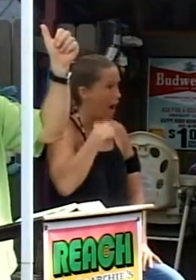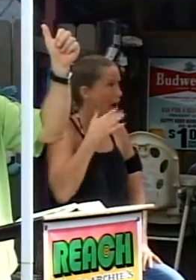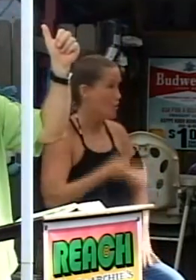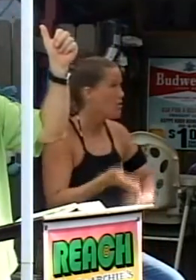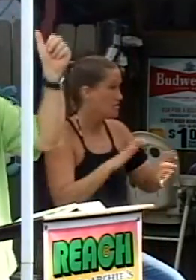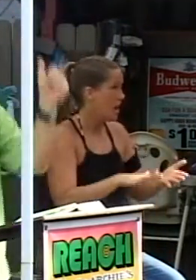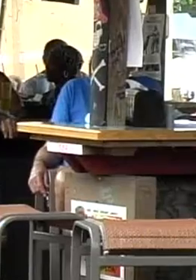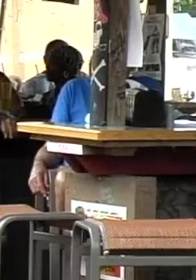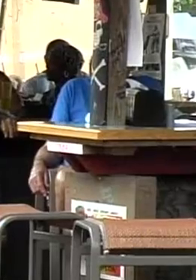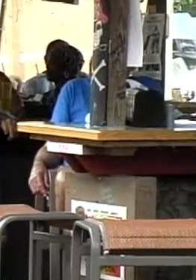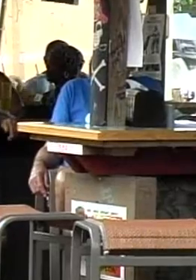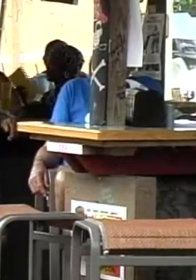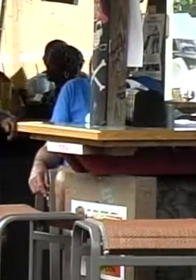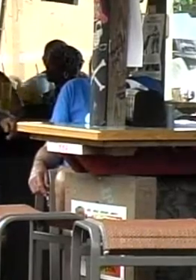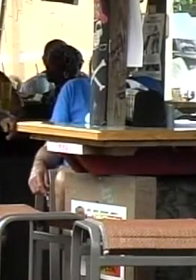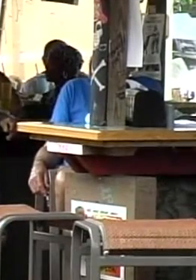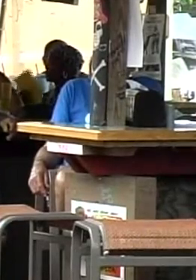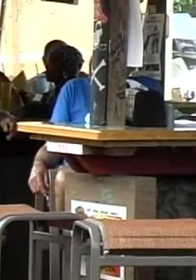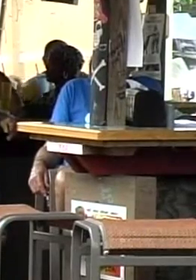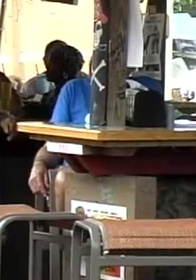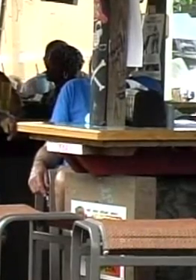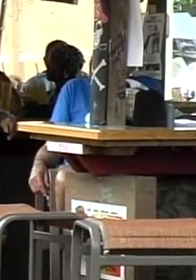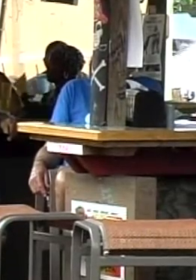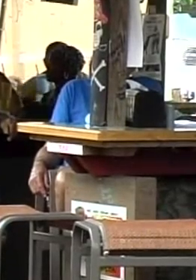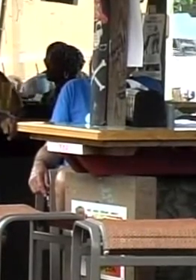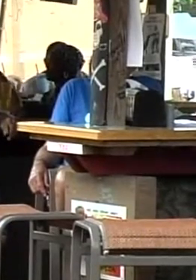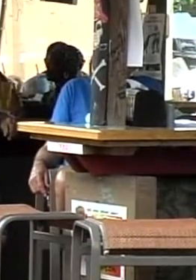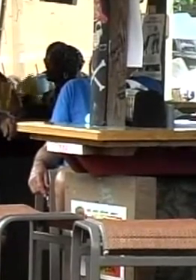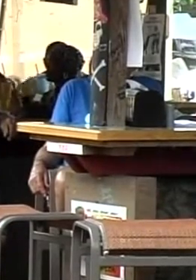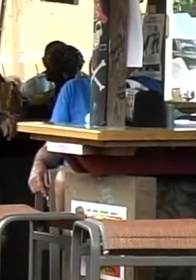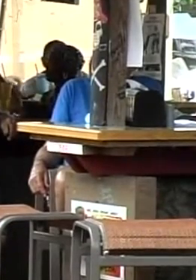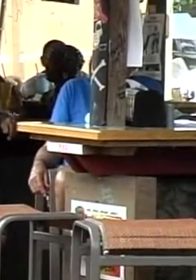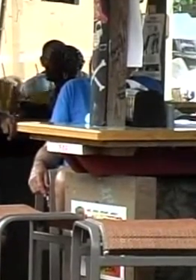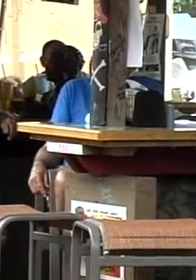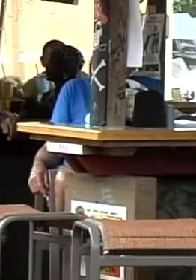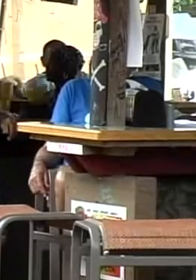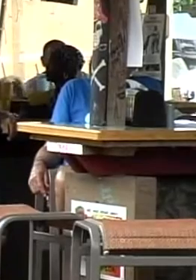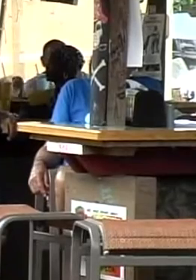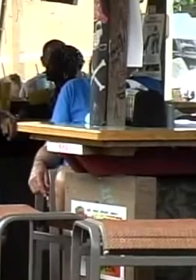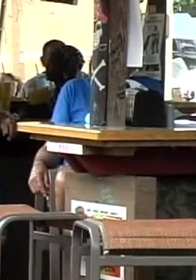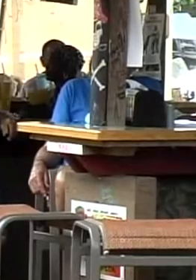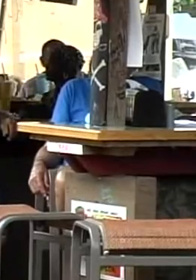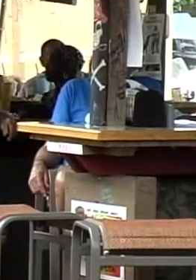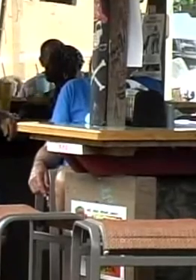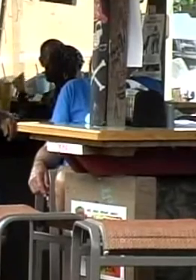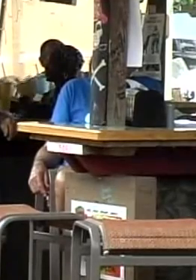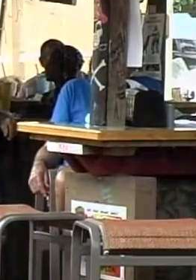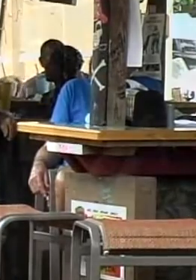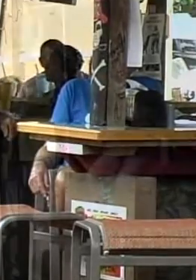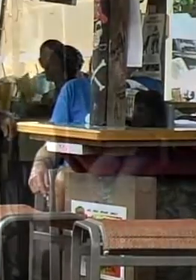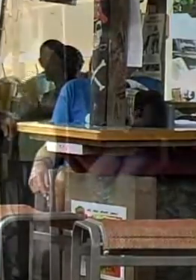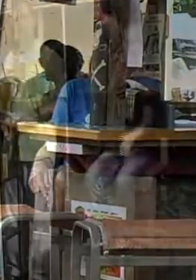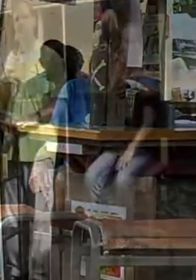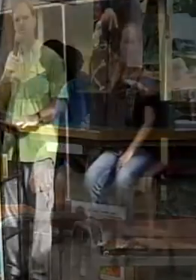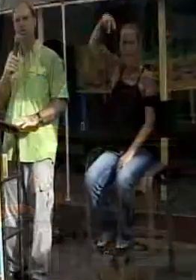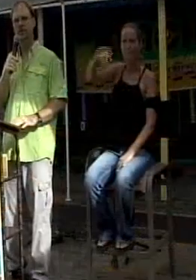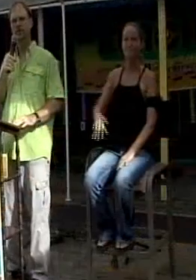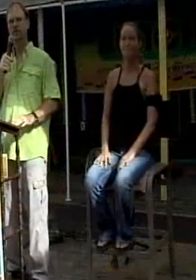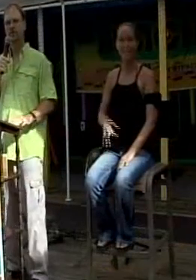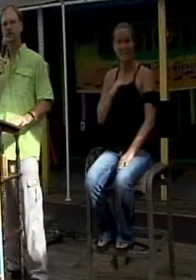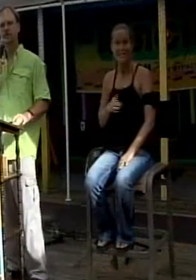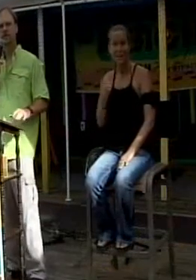up." David knew that because God was going to send a Messiah to save his people, that he would be saved